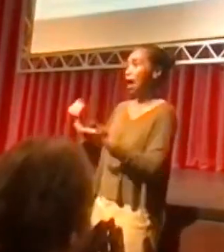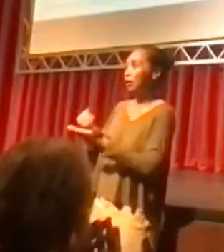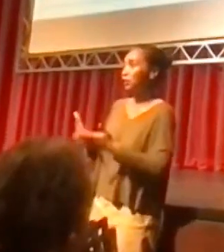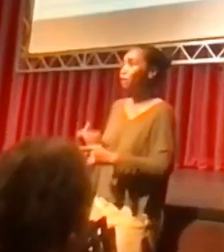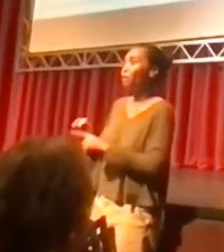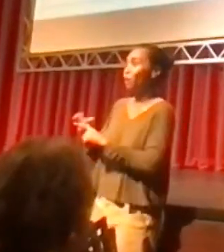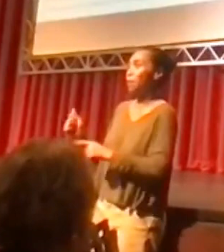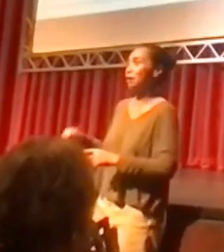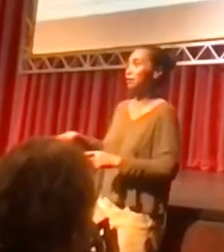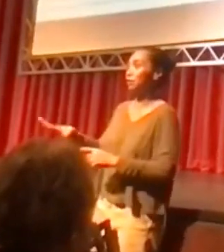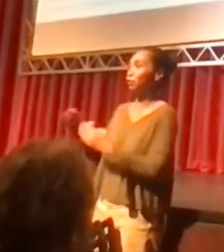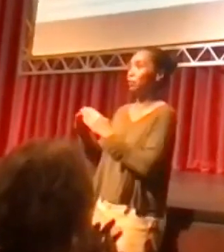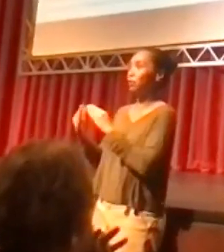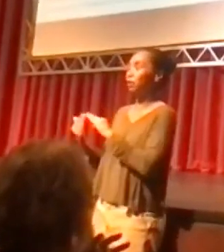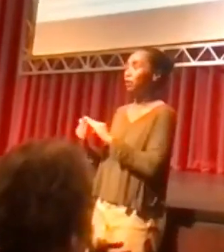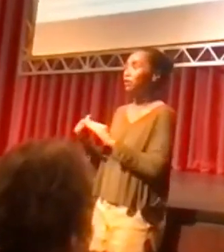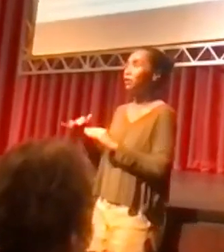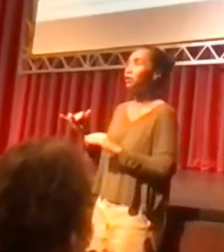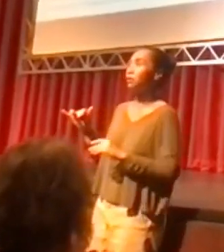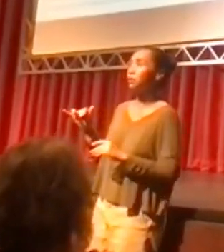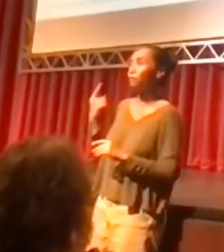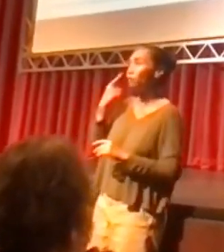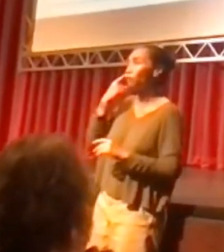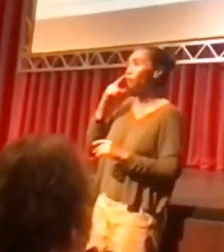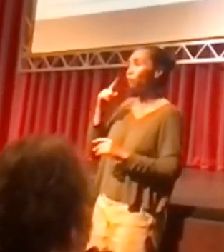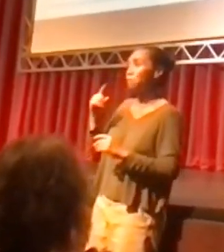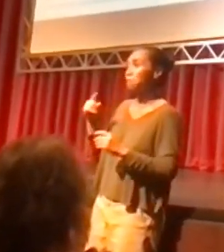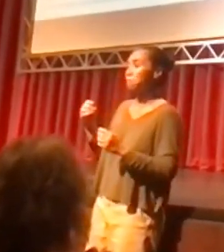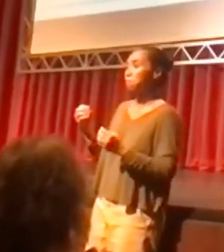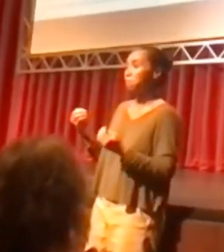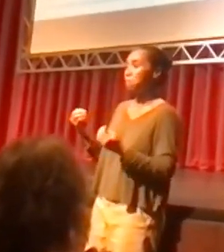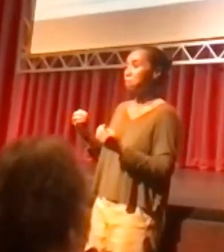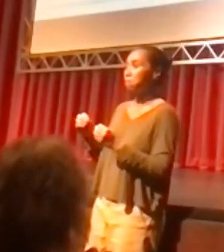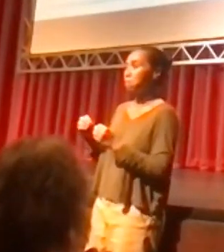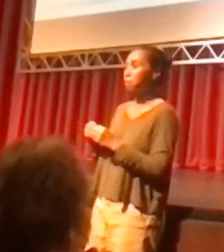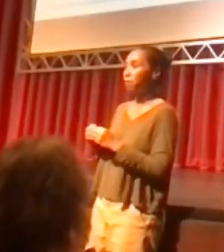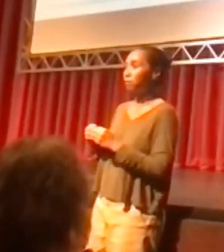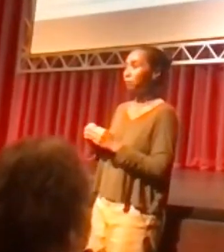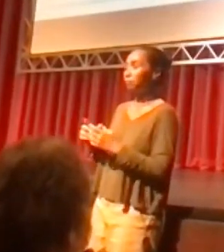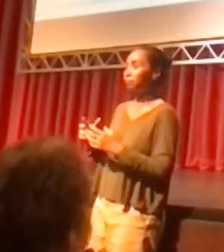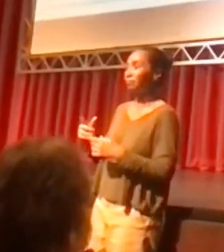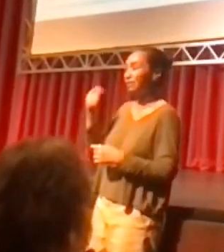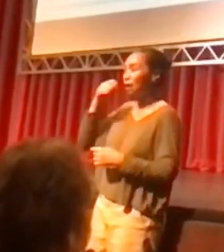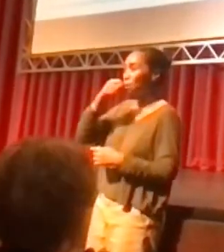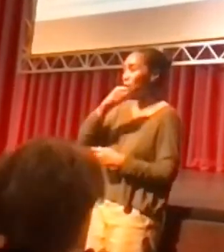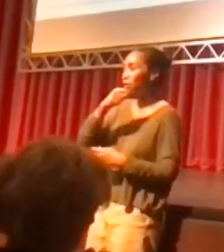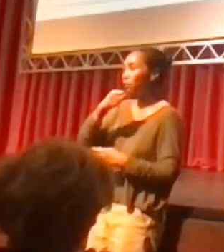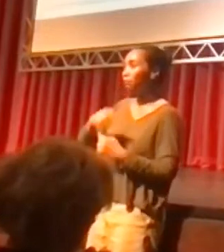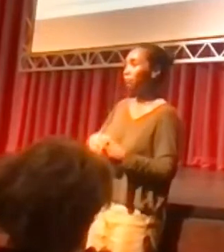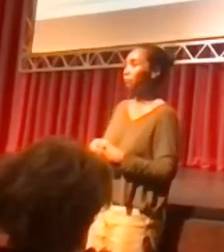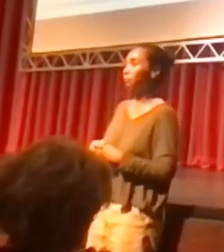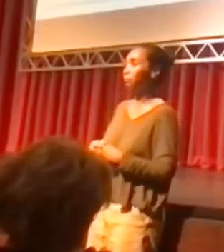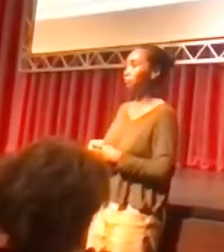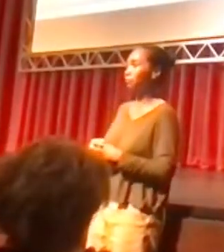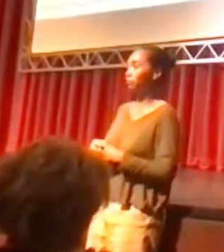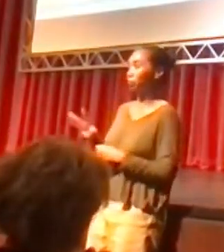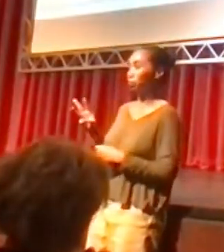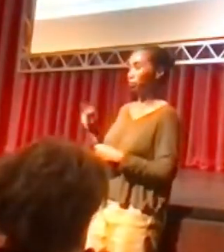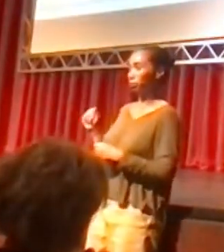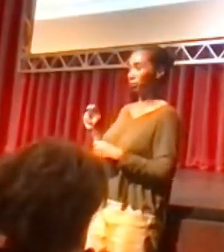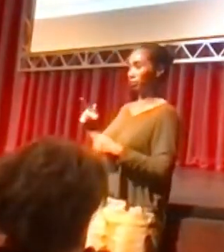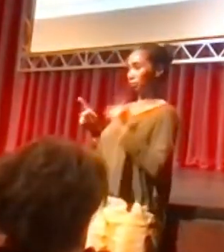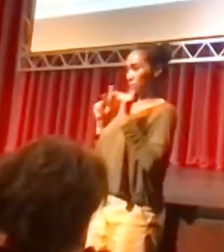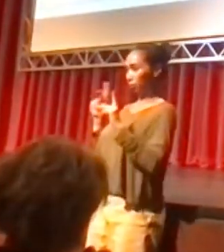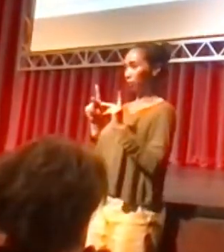artists from Asian communities. For Mosans and Taiwan, the Palawan people,